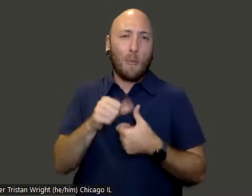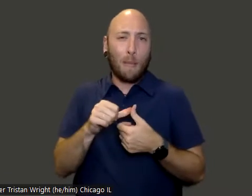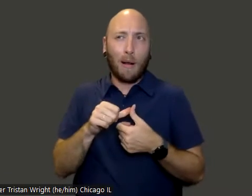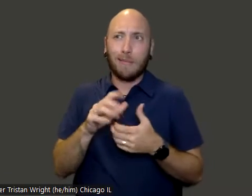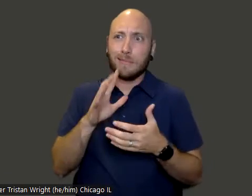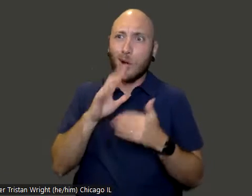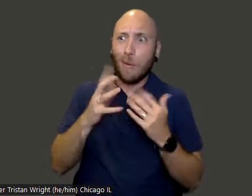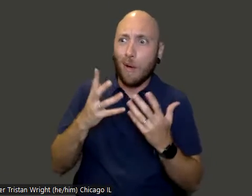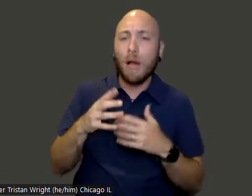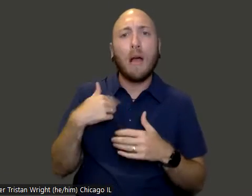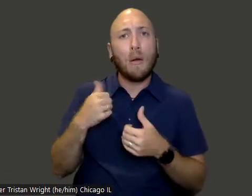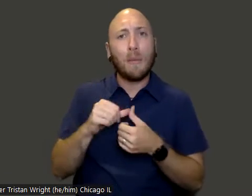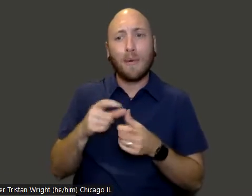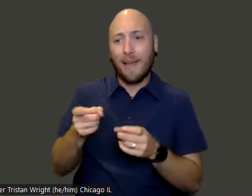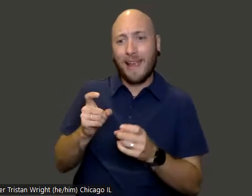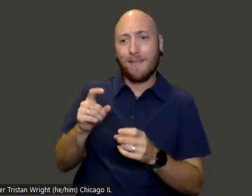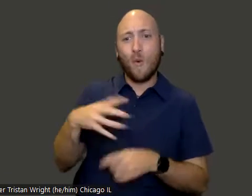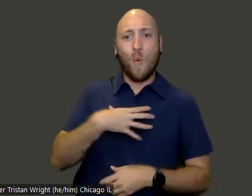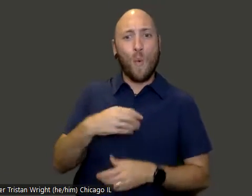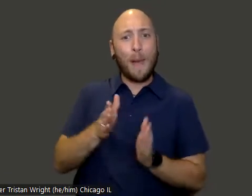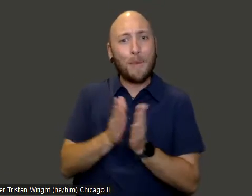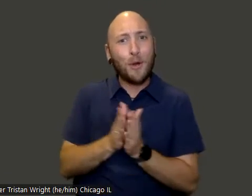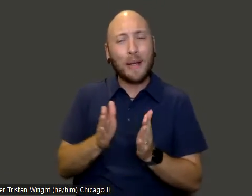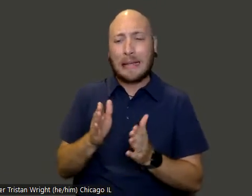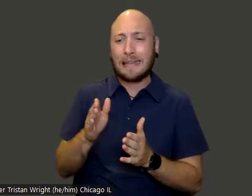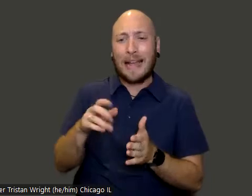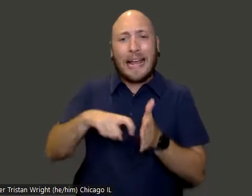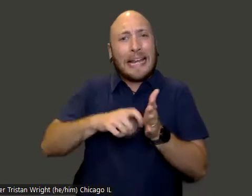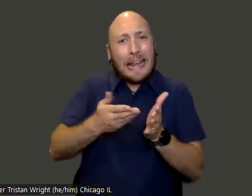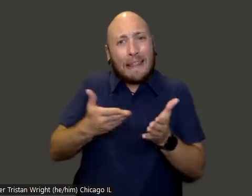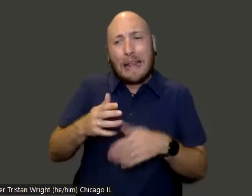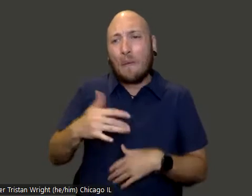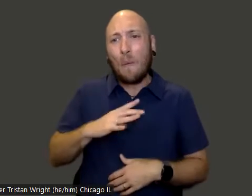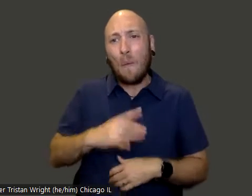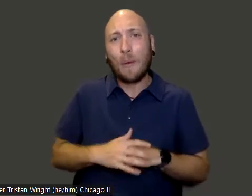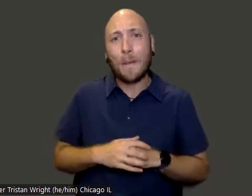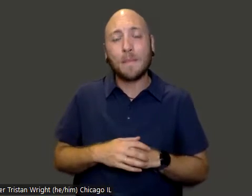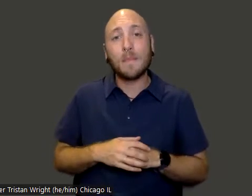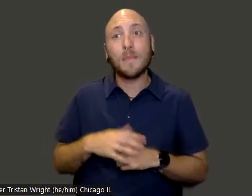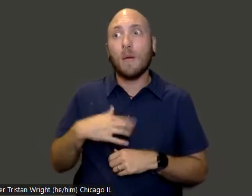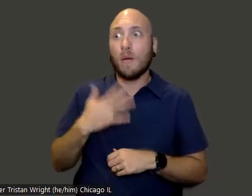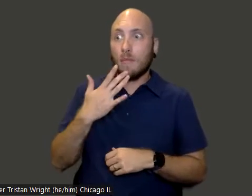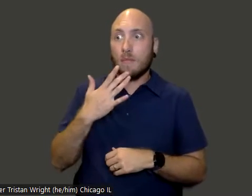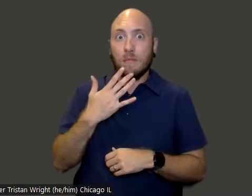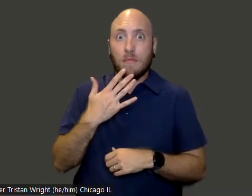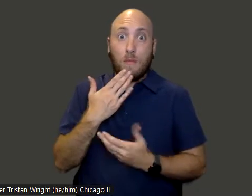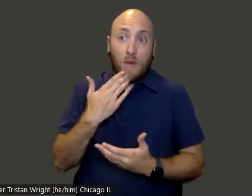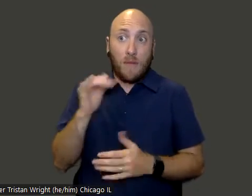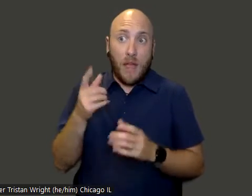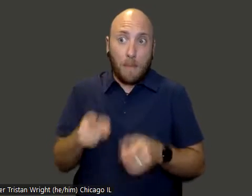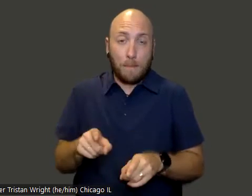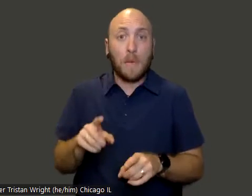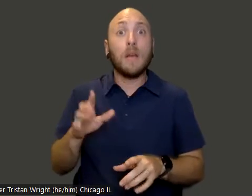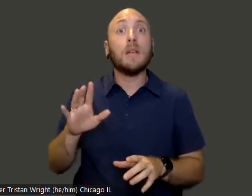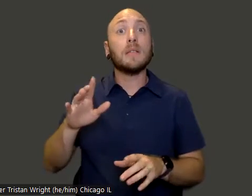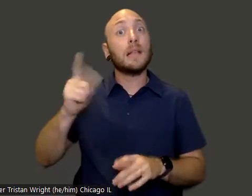And I'm forever grateful that I got to do that, because by the time I started getting into some serious consequences of the law, I knew